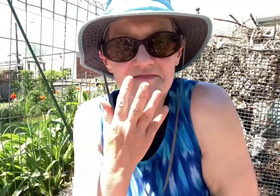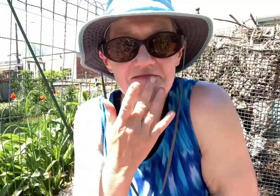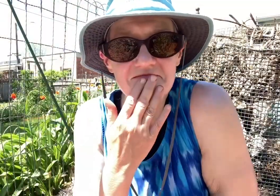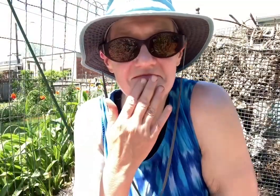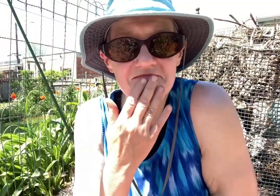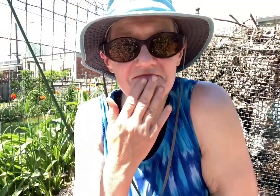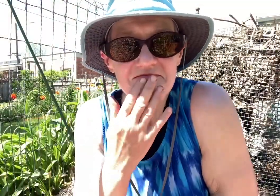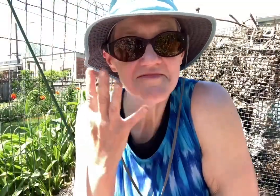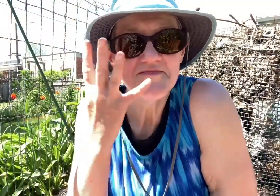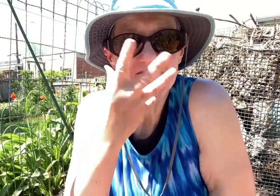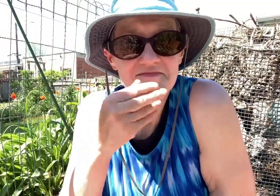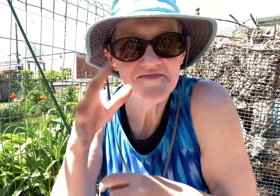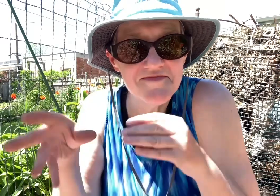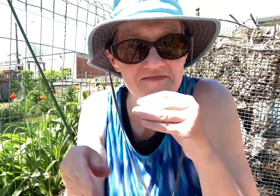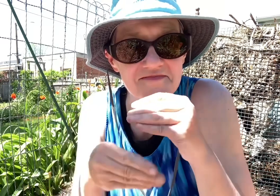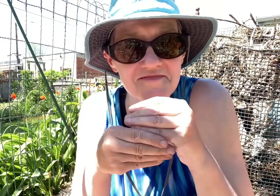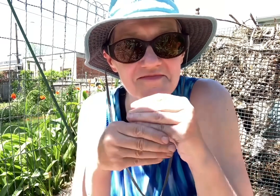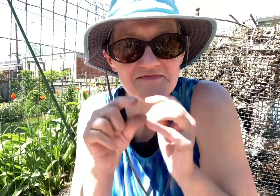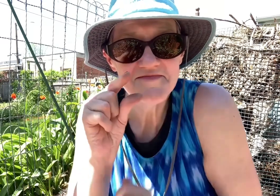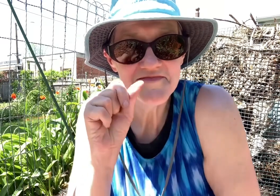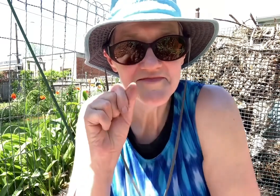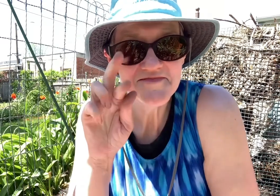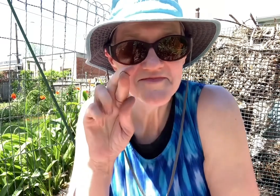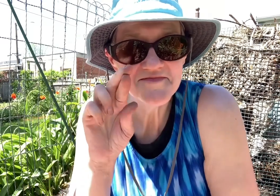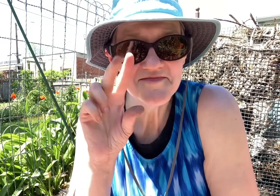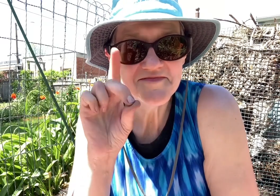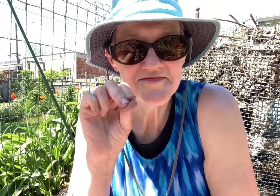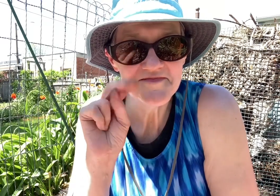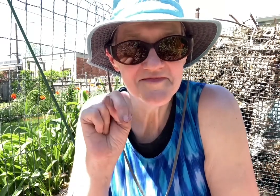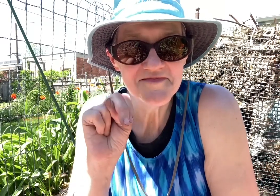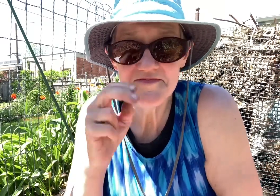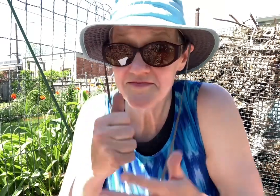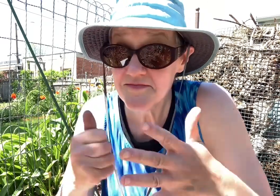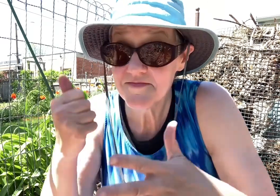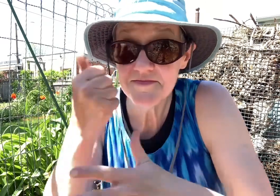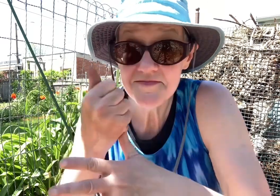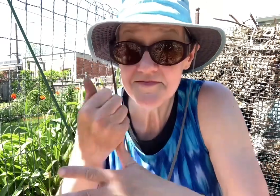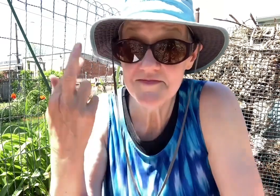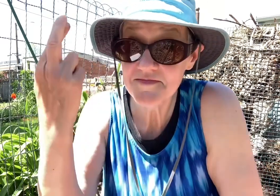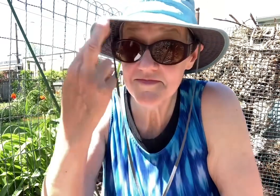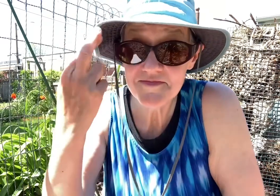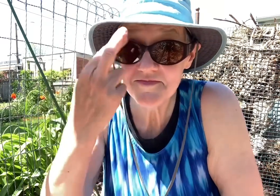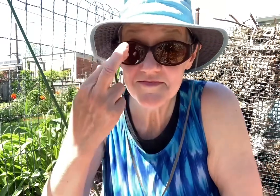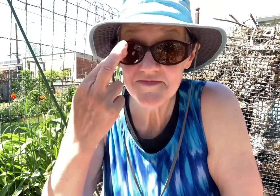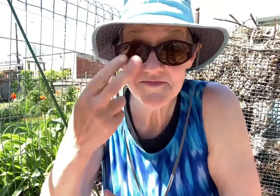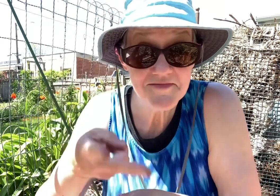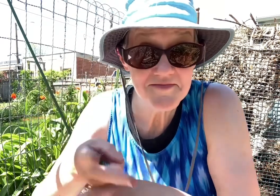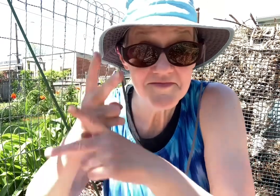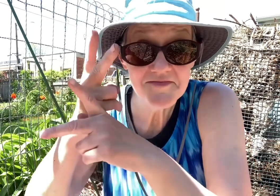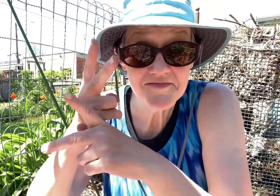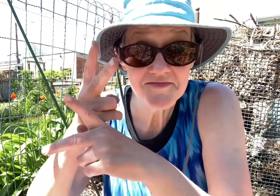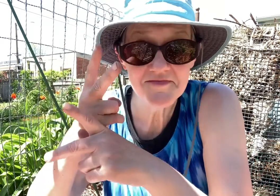I love the variety of colors and the beauty they add to the garden, but the main reason I grow